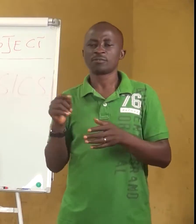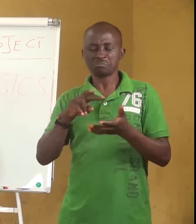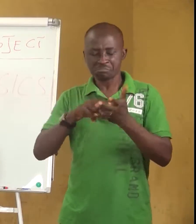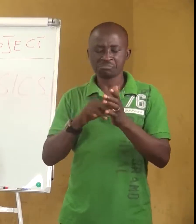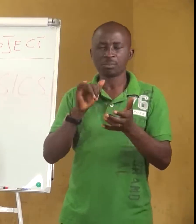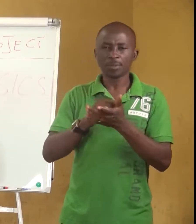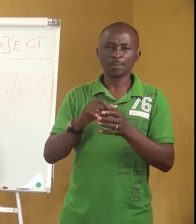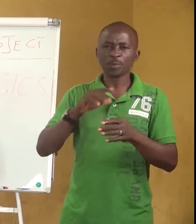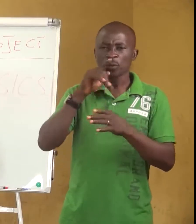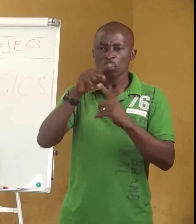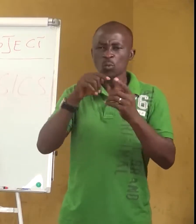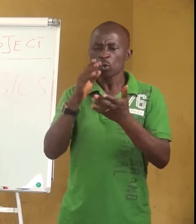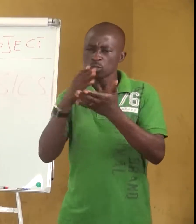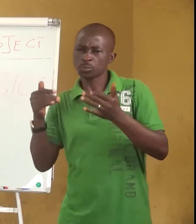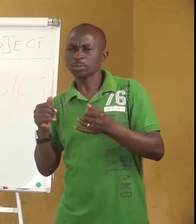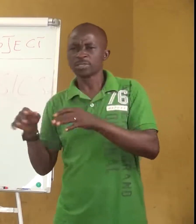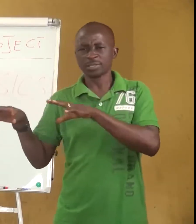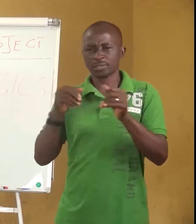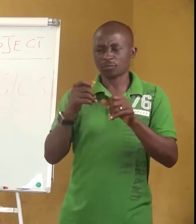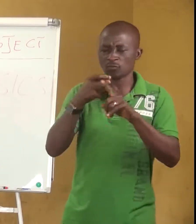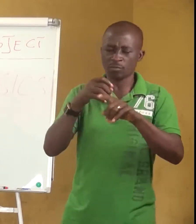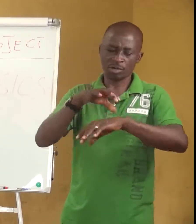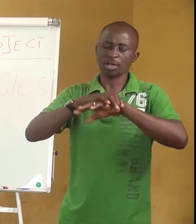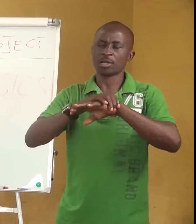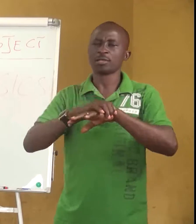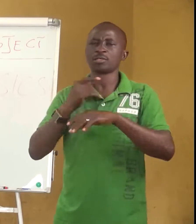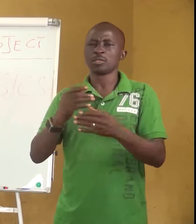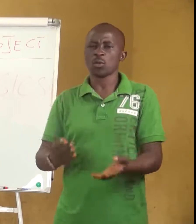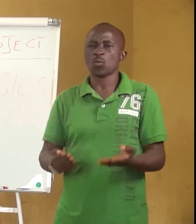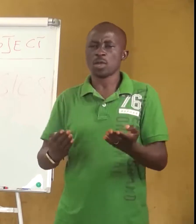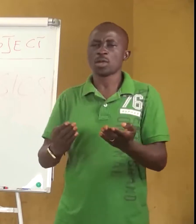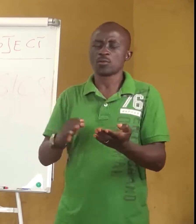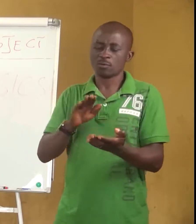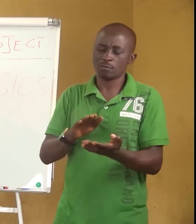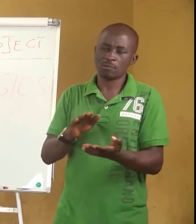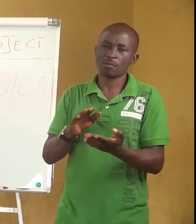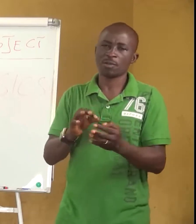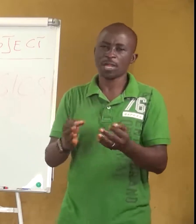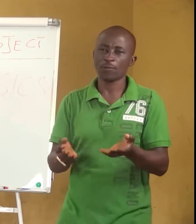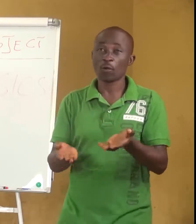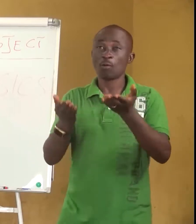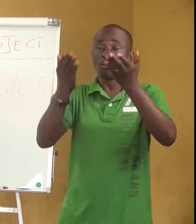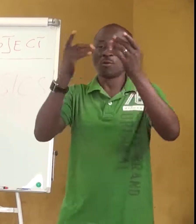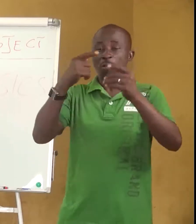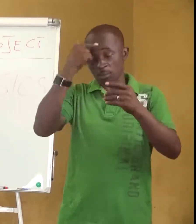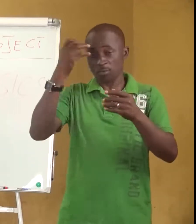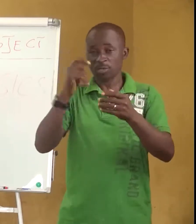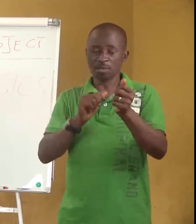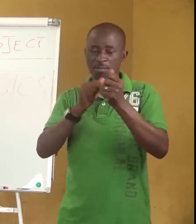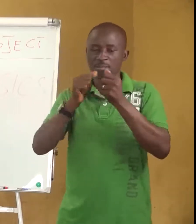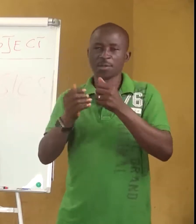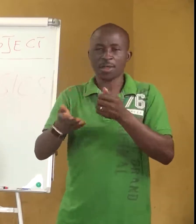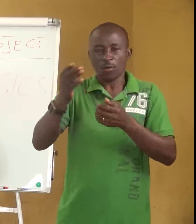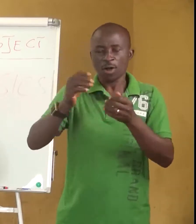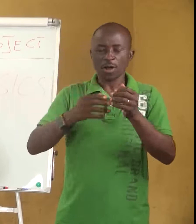an object is taken away from the surface of the earth, the weight will start reducing because the distance increases. So at a